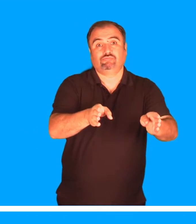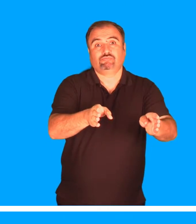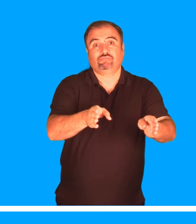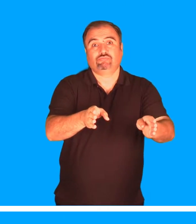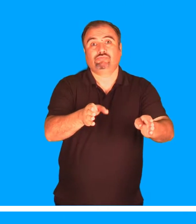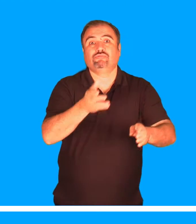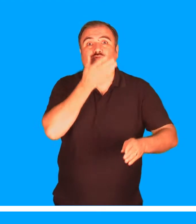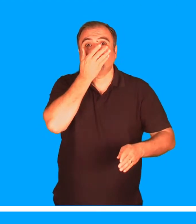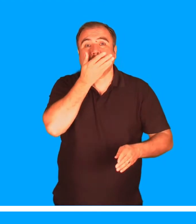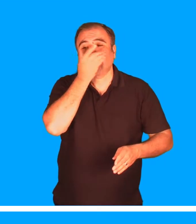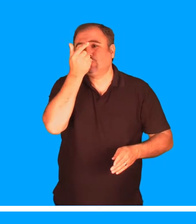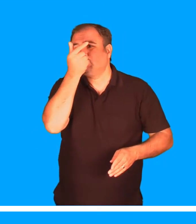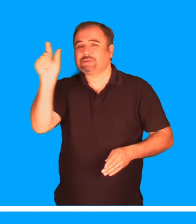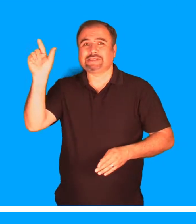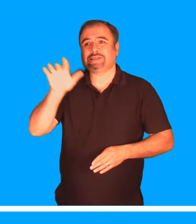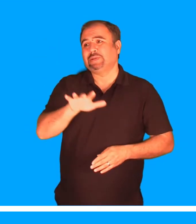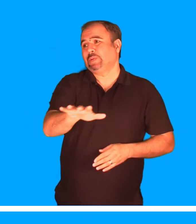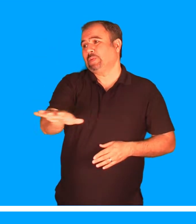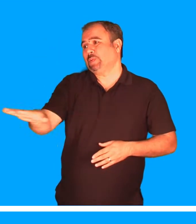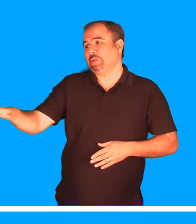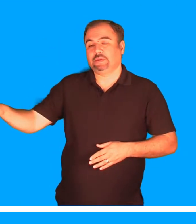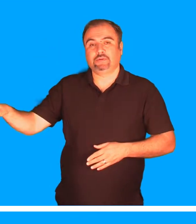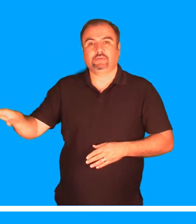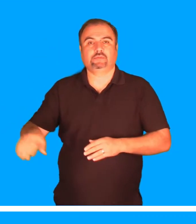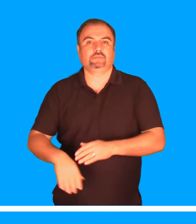This is a sidewalk through a grassy area.